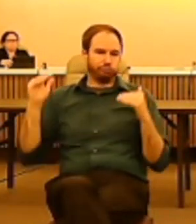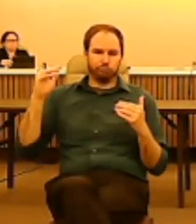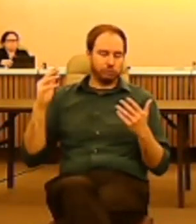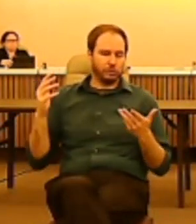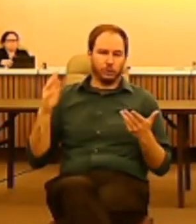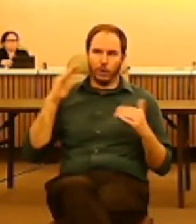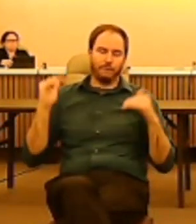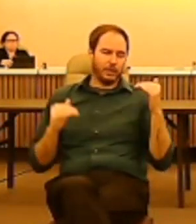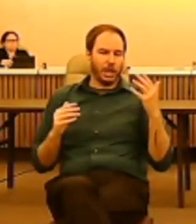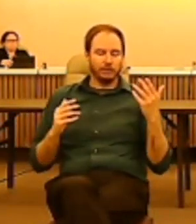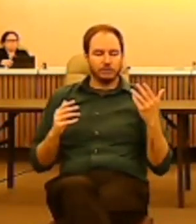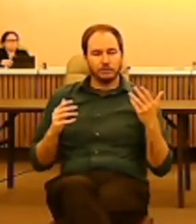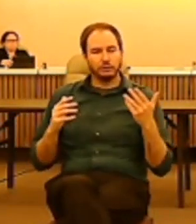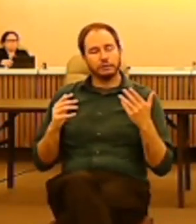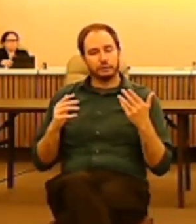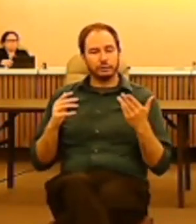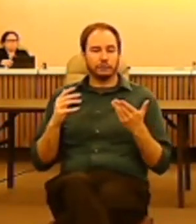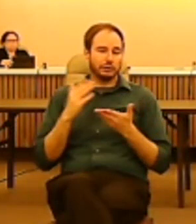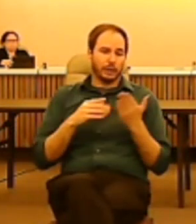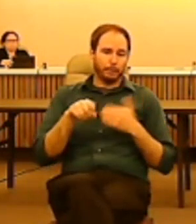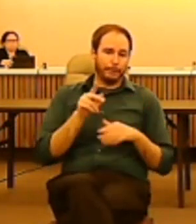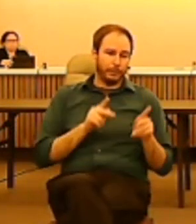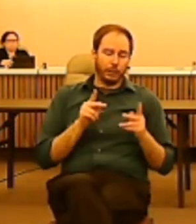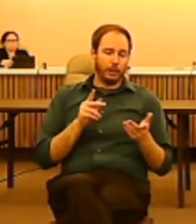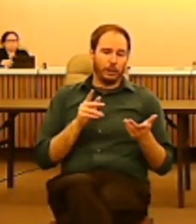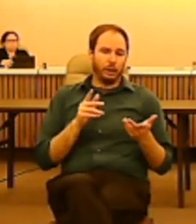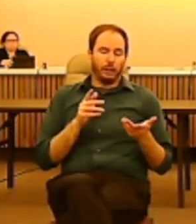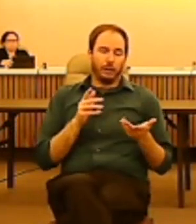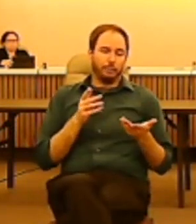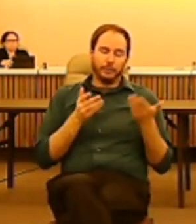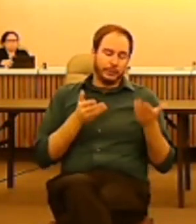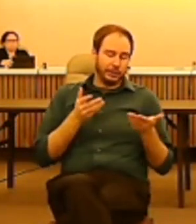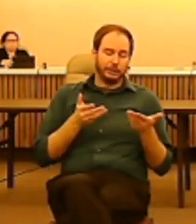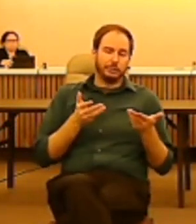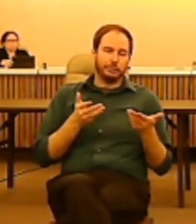If for a lot of other individuals, they're not necessarily